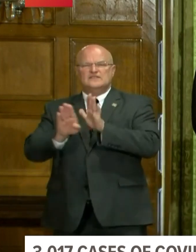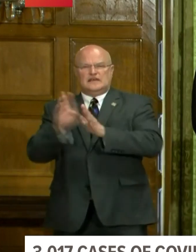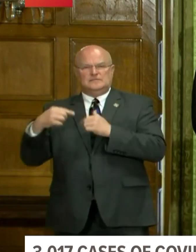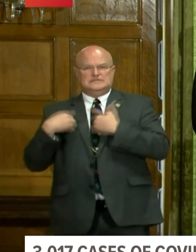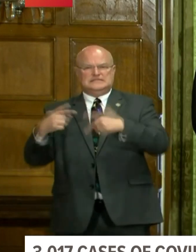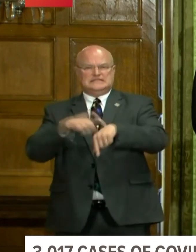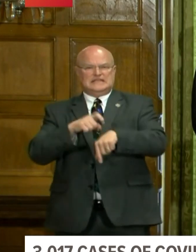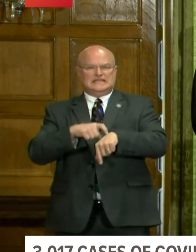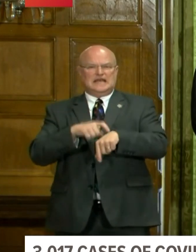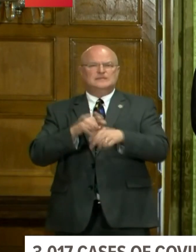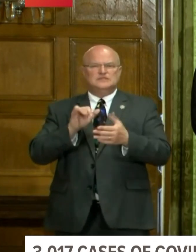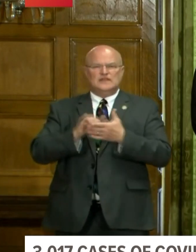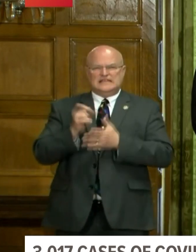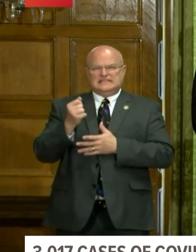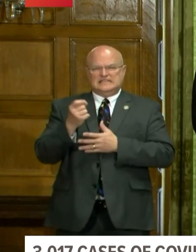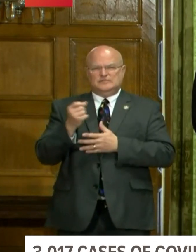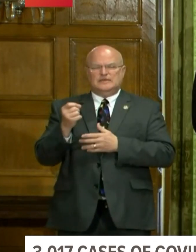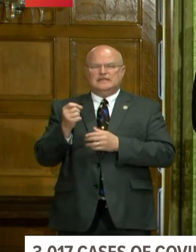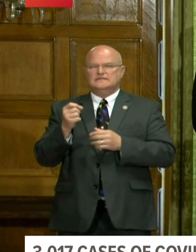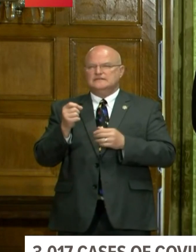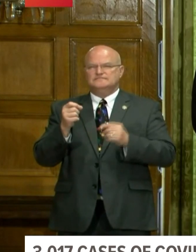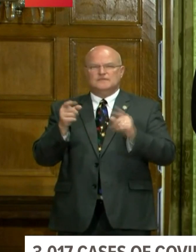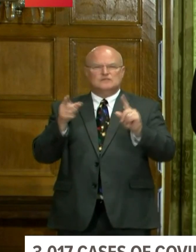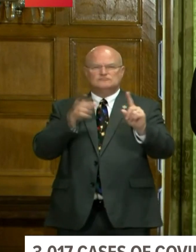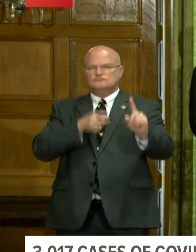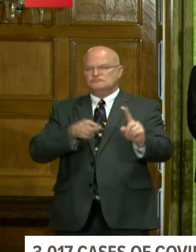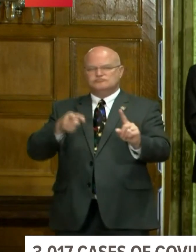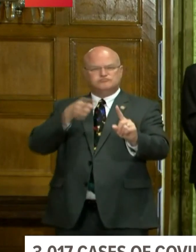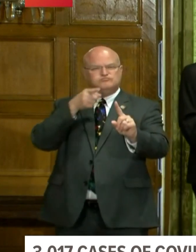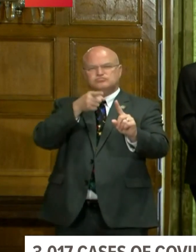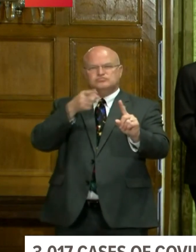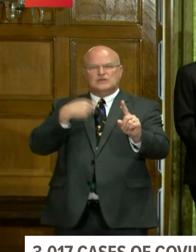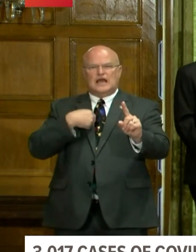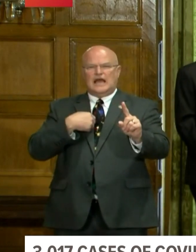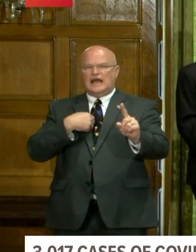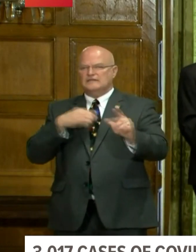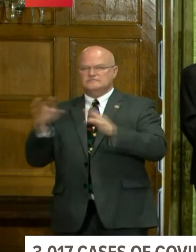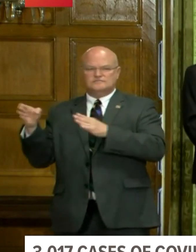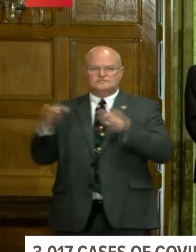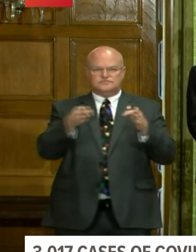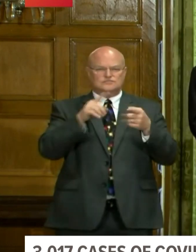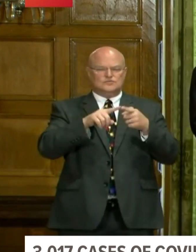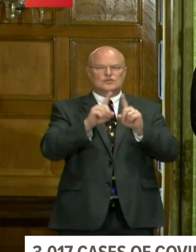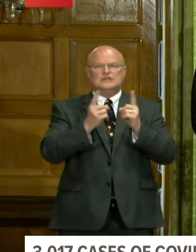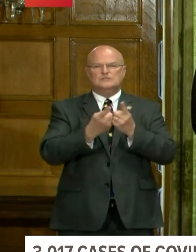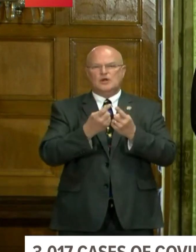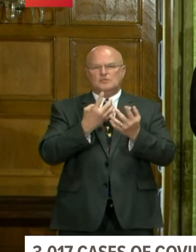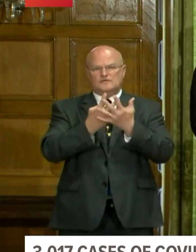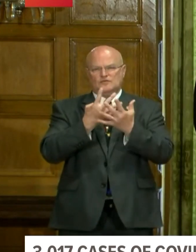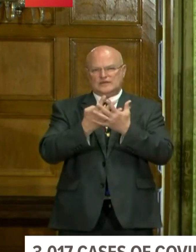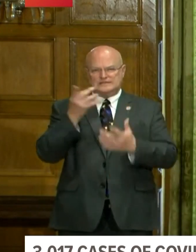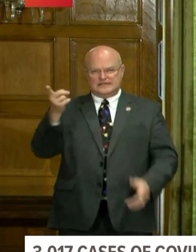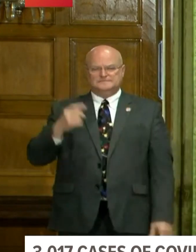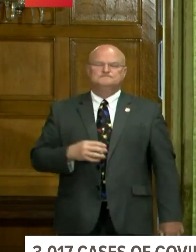since then. So that's a bit of a moving target. I would have to have you direct those questions to Department of